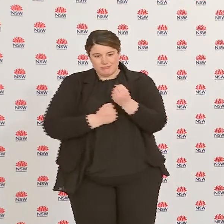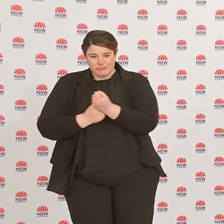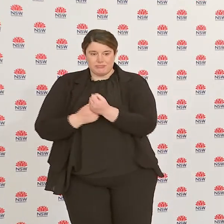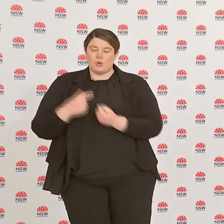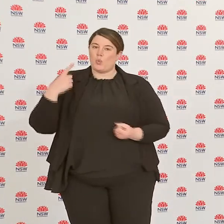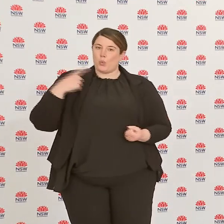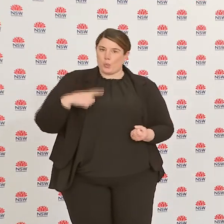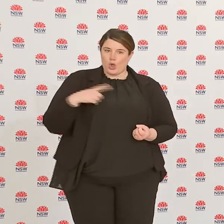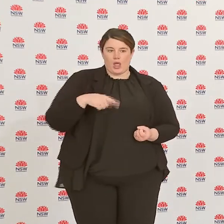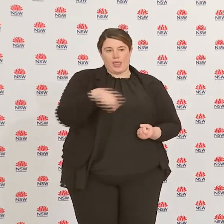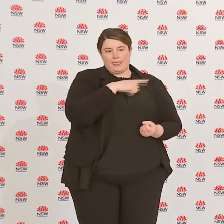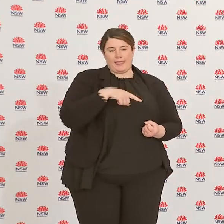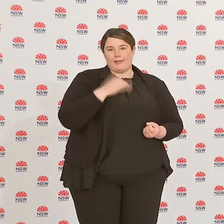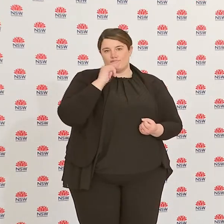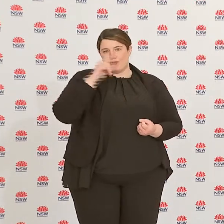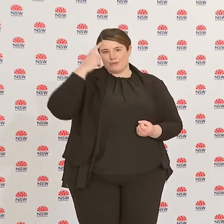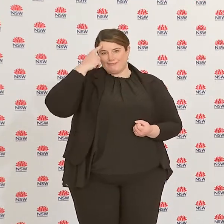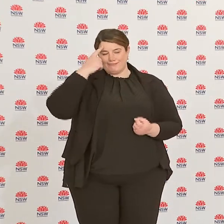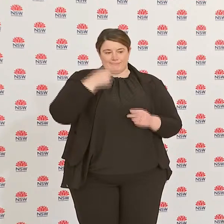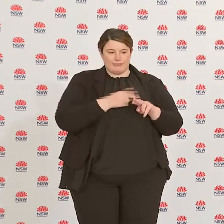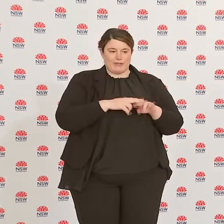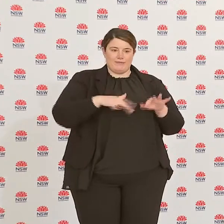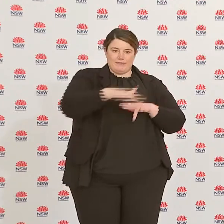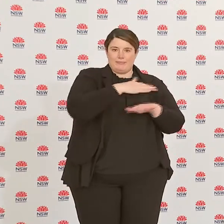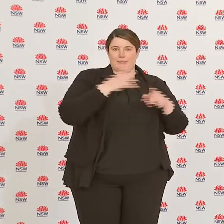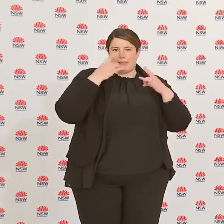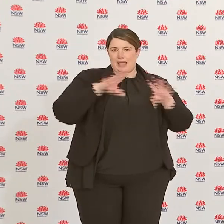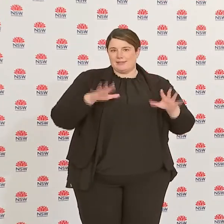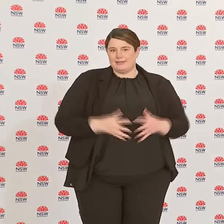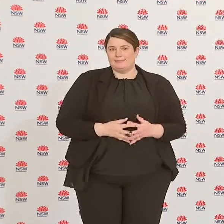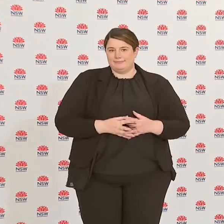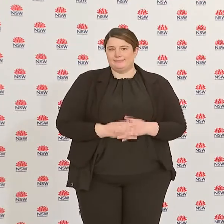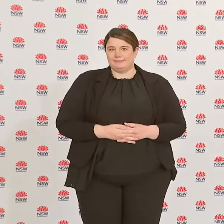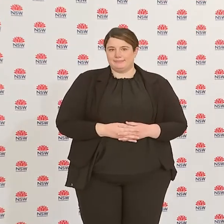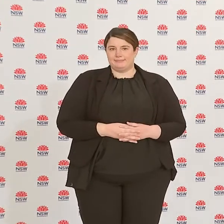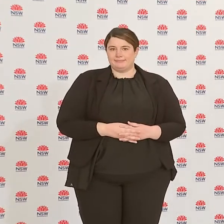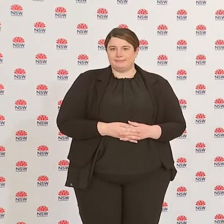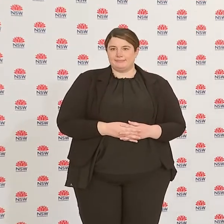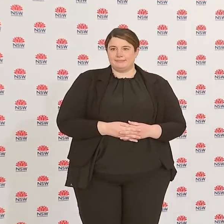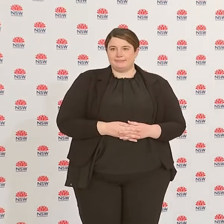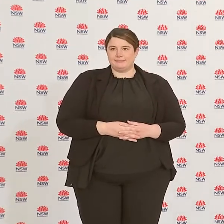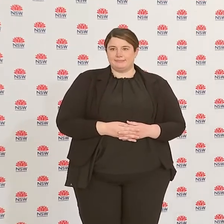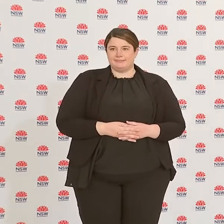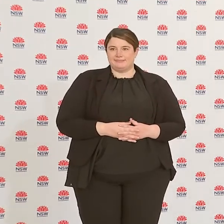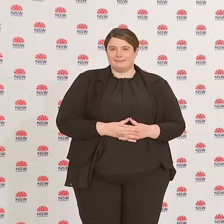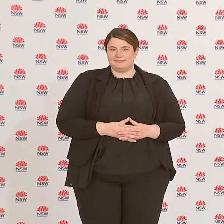people who are being transferred to our hospitals. Thank you. Thank you.